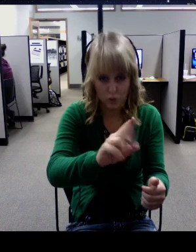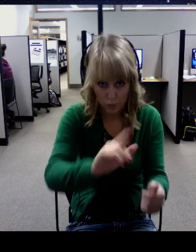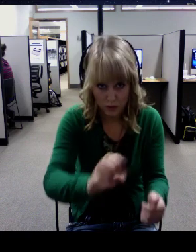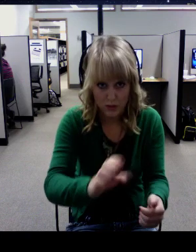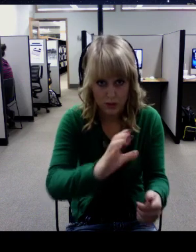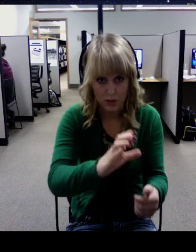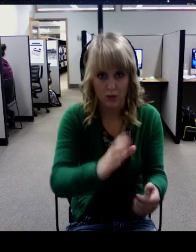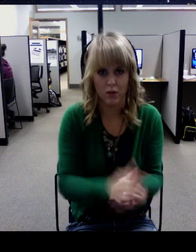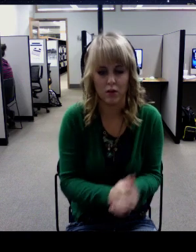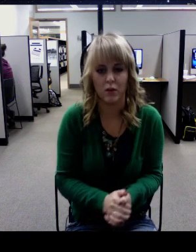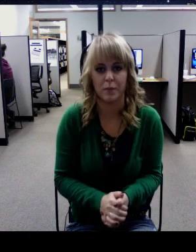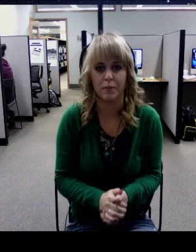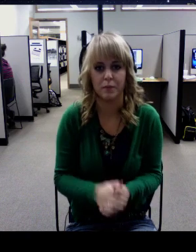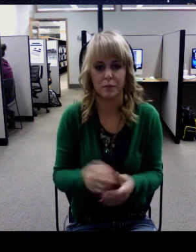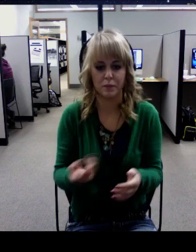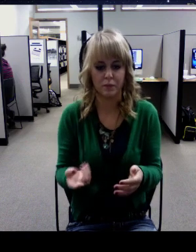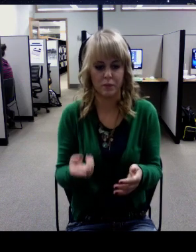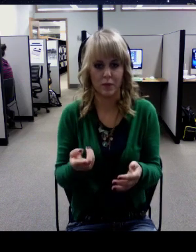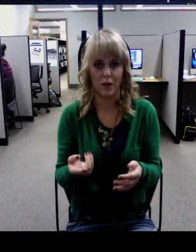tax, which is